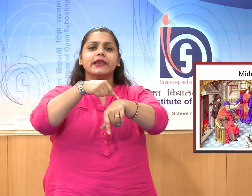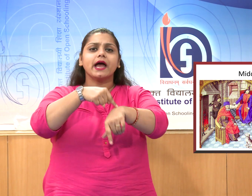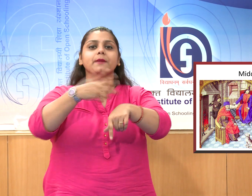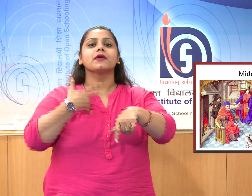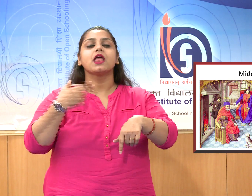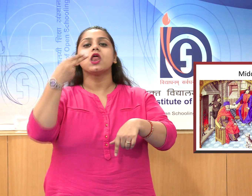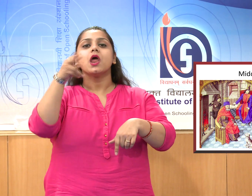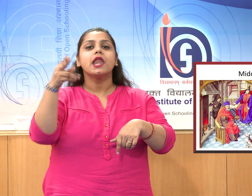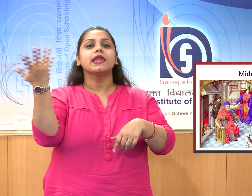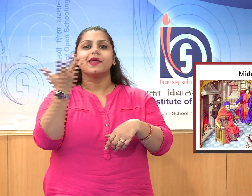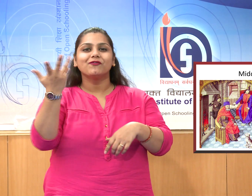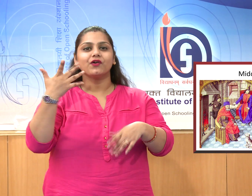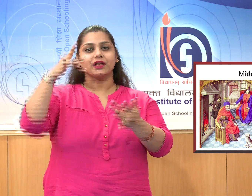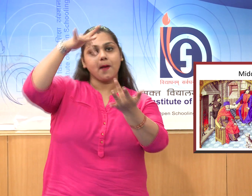called the Middle Ages.